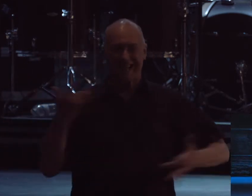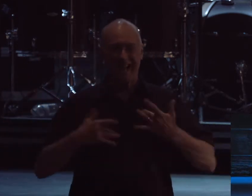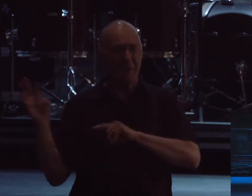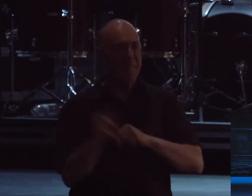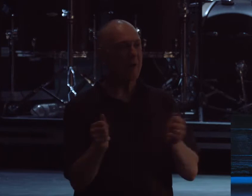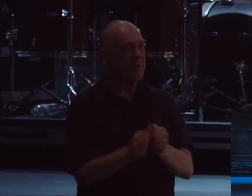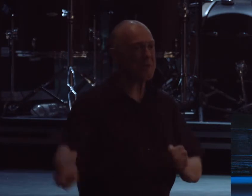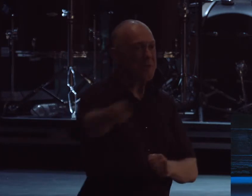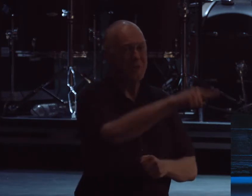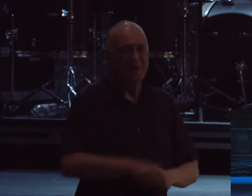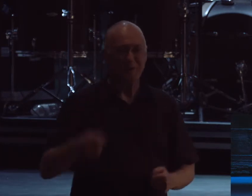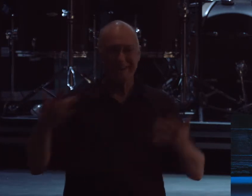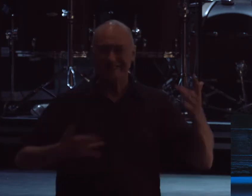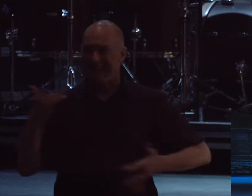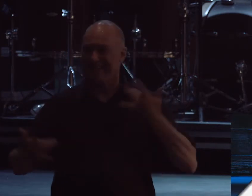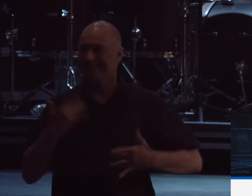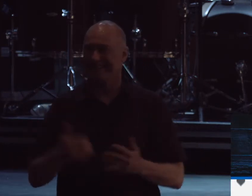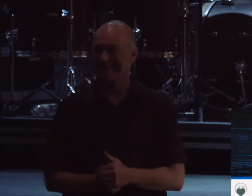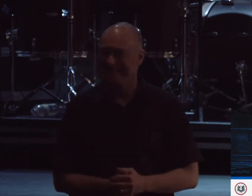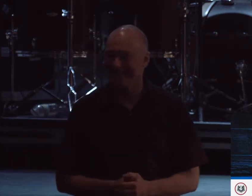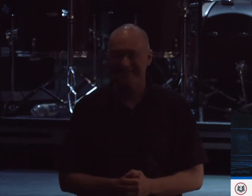that.